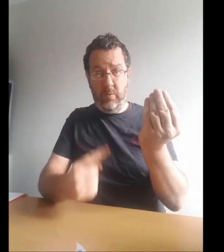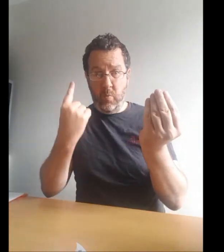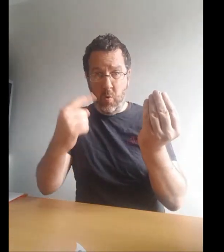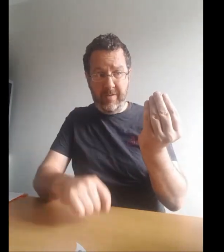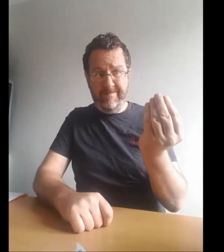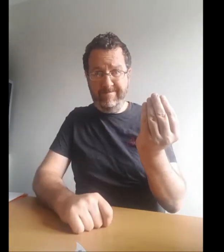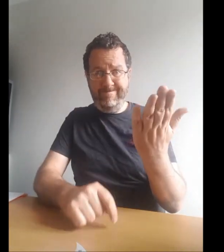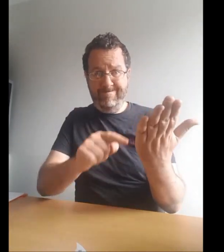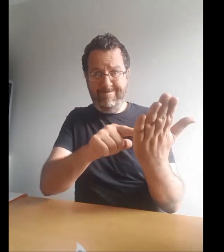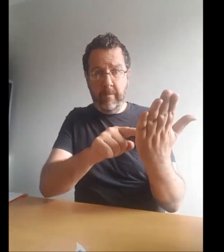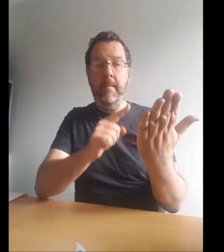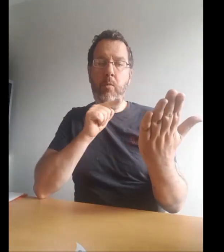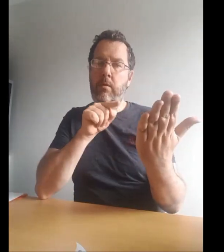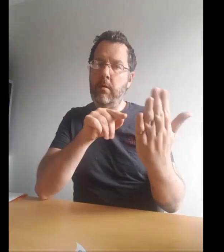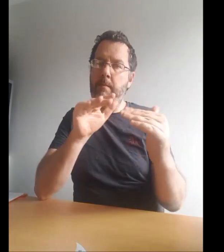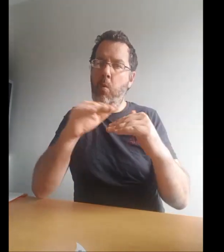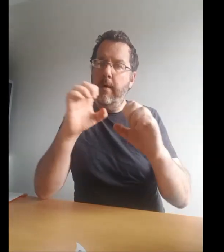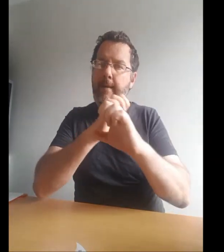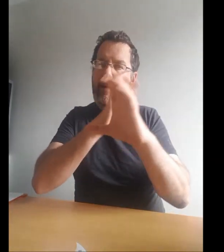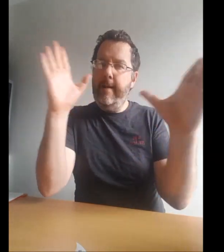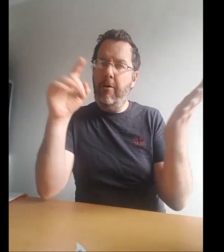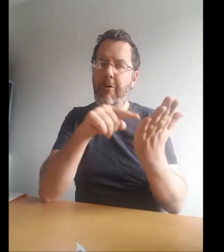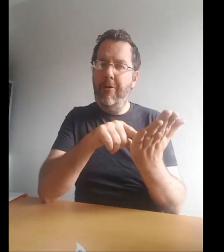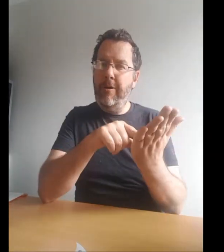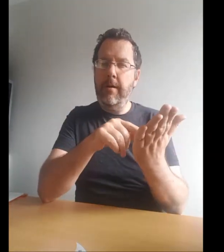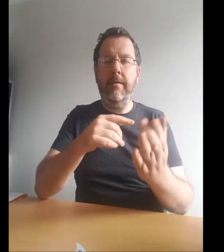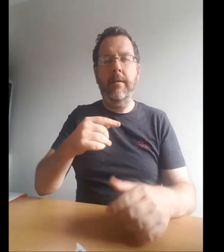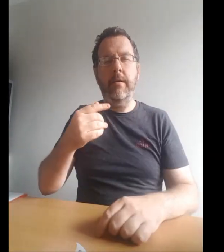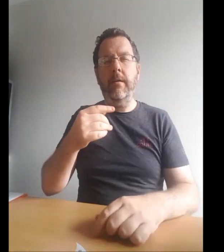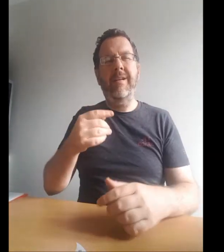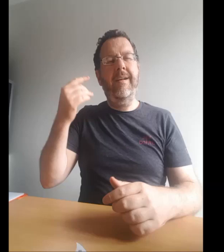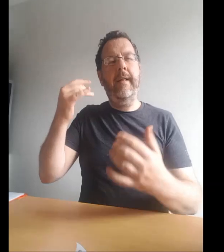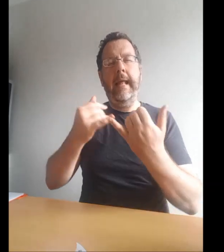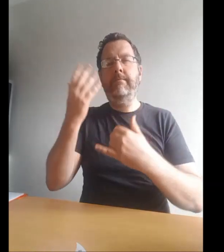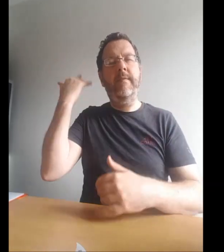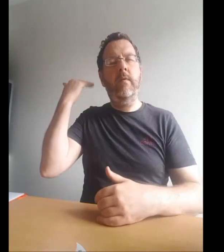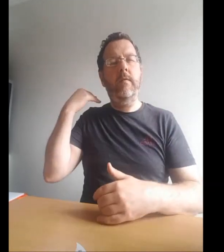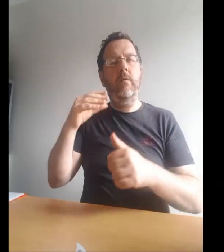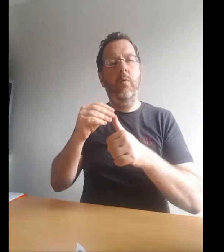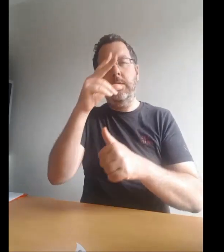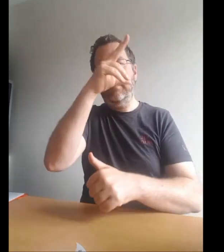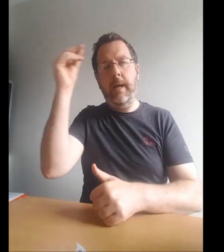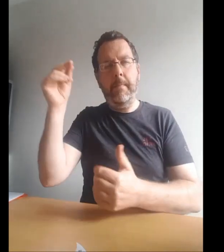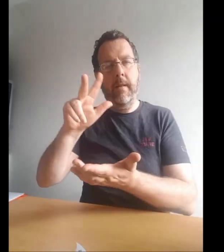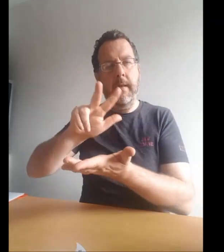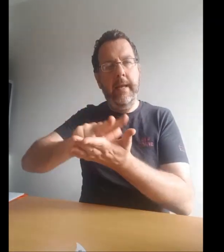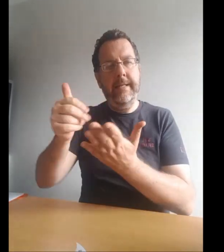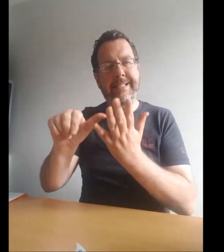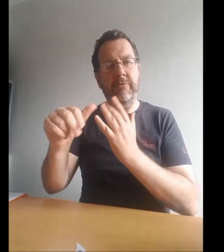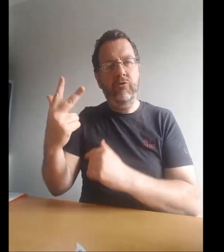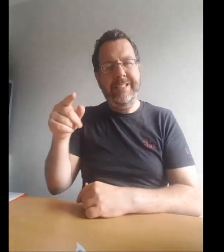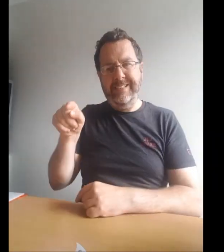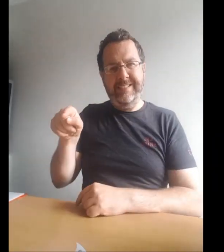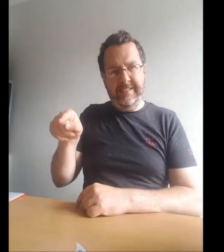that this happened. But this piece of evidence is far clearer compared to the 1863 example in